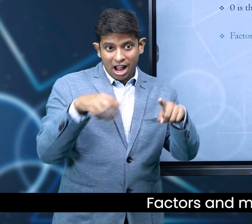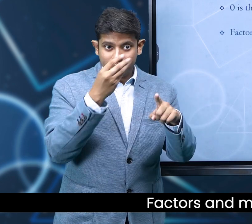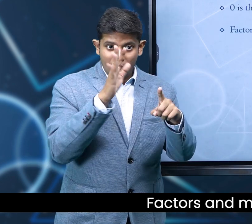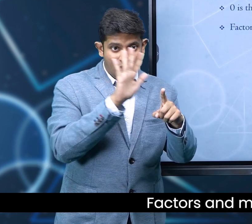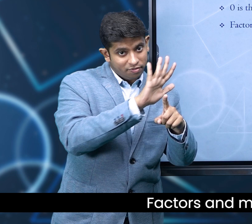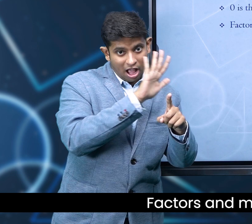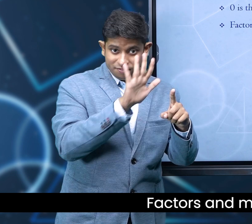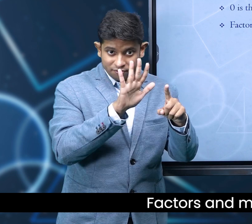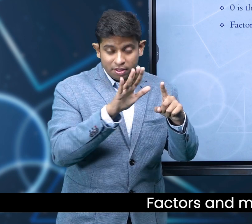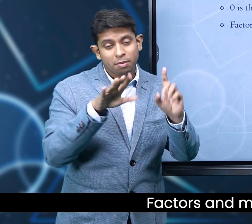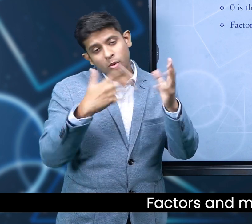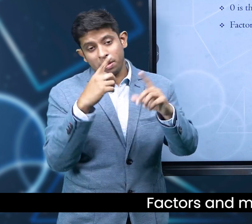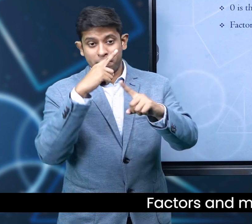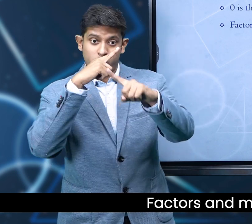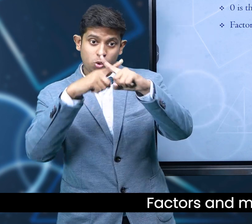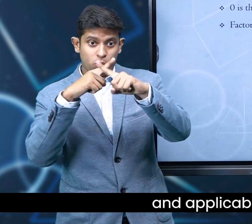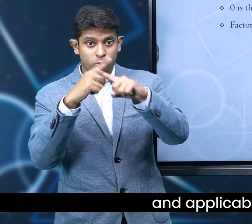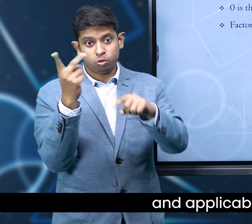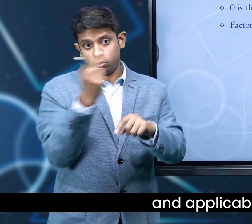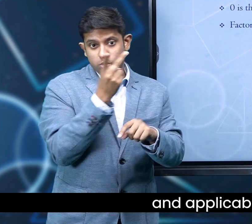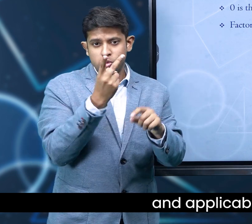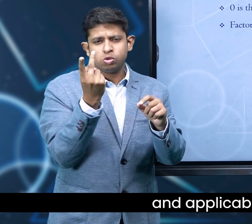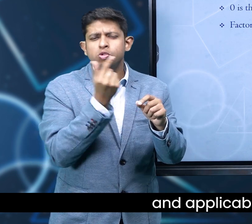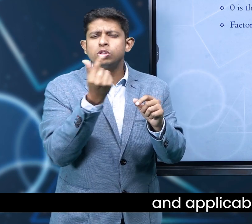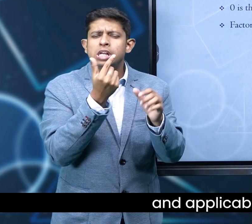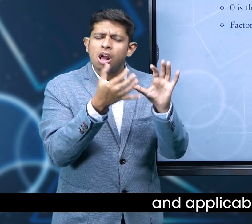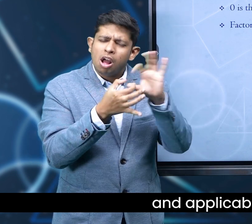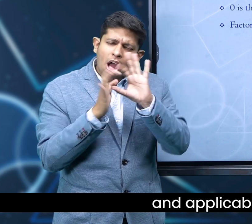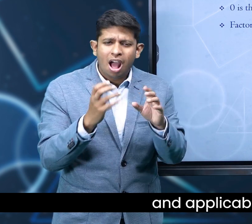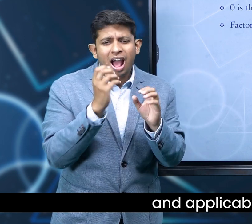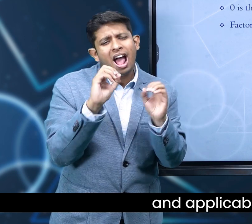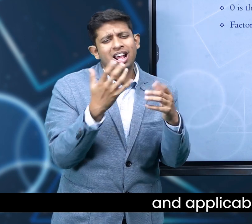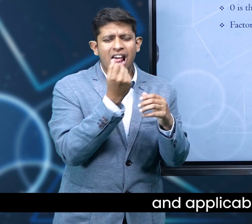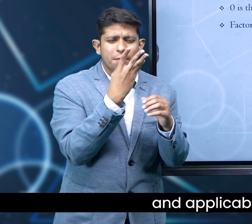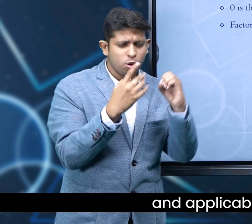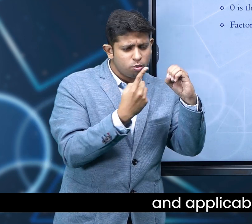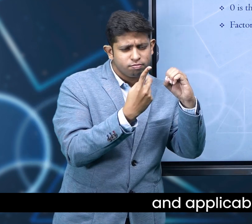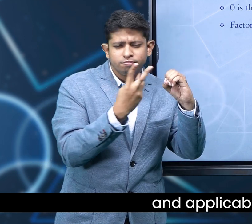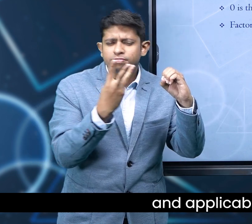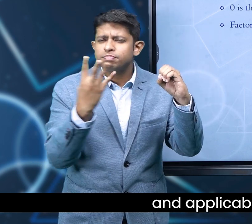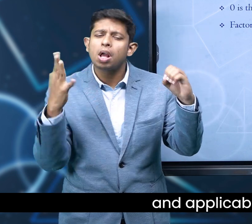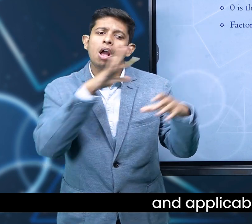Factors and multiples are only used and applicable to whole numbers.